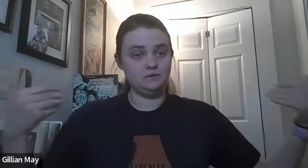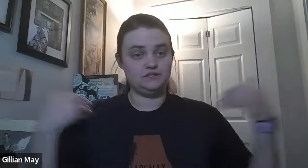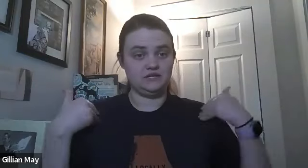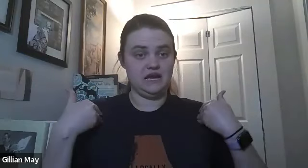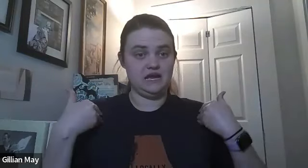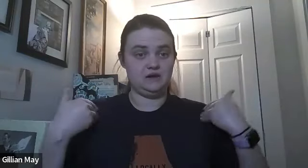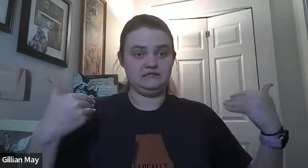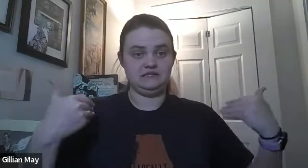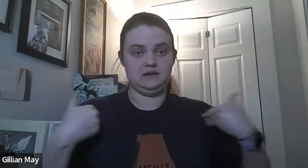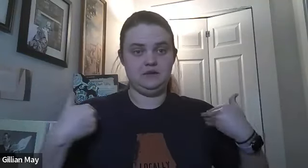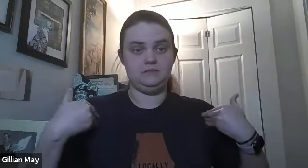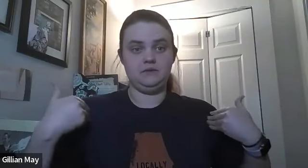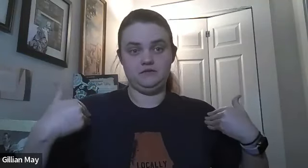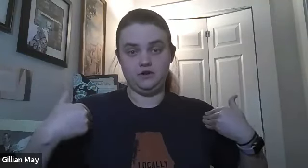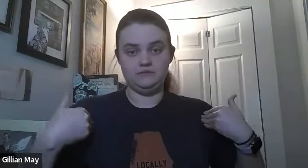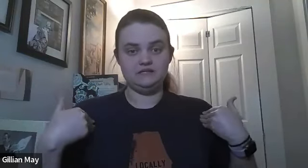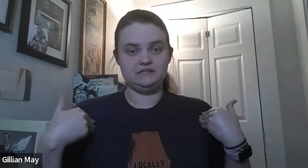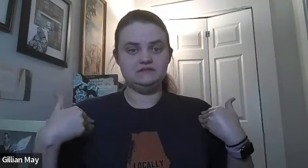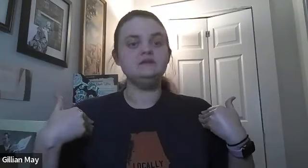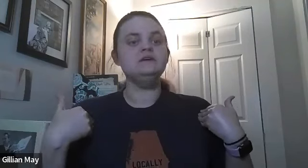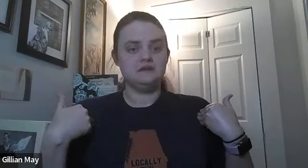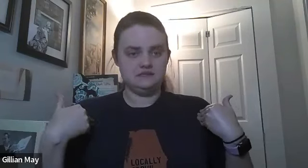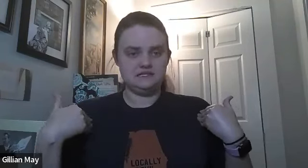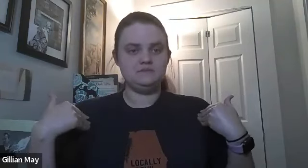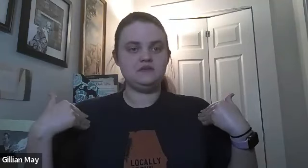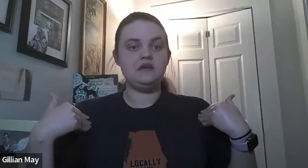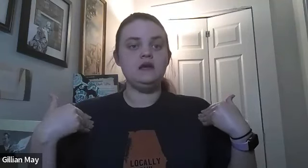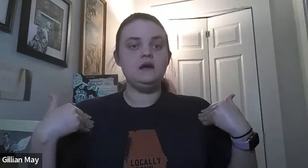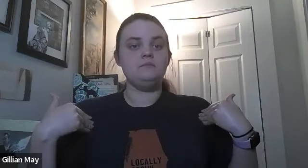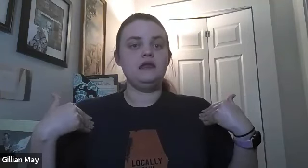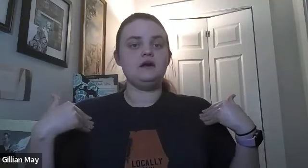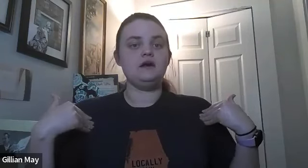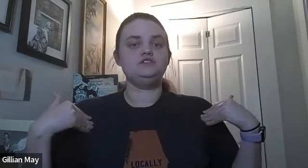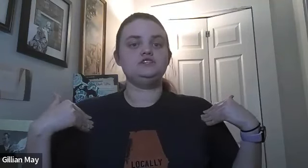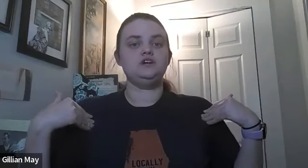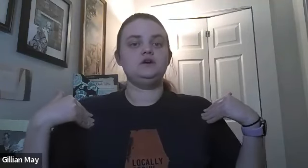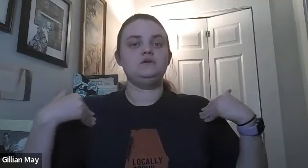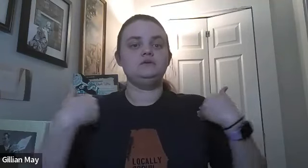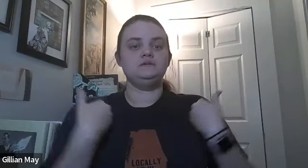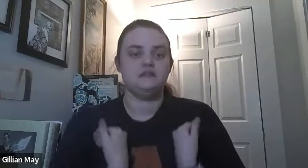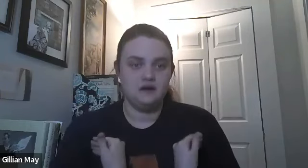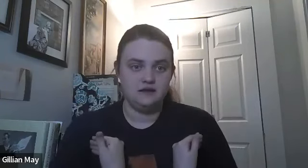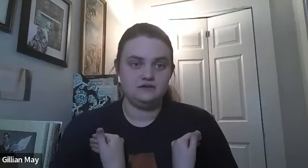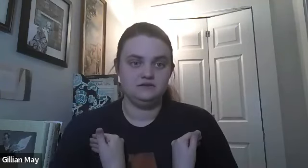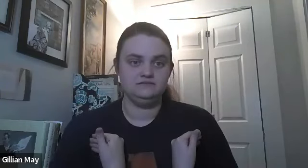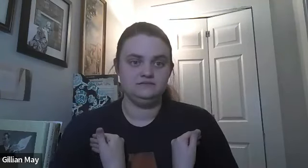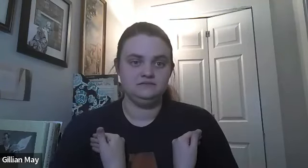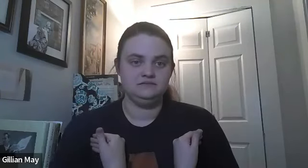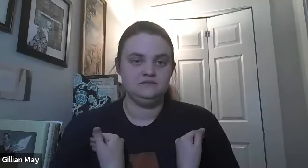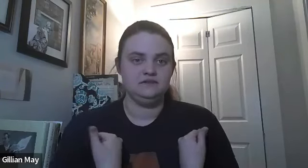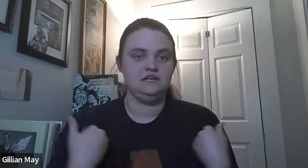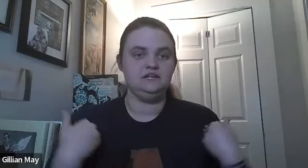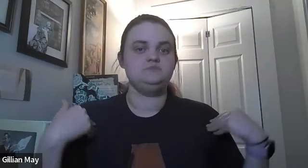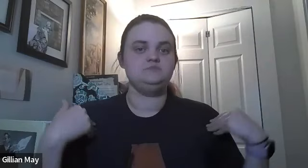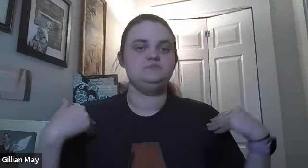which like had our hands like coming up above our armpits, same thing, but now you're just going to go tired. And you just bring them